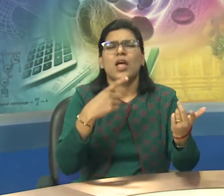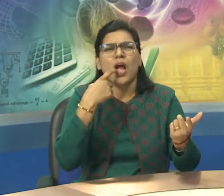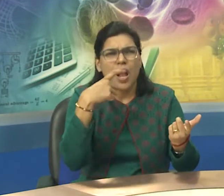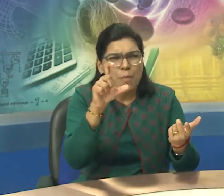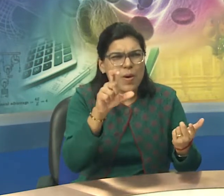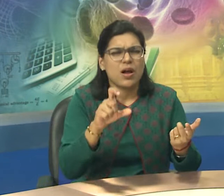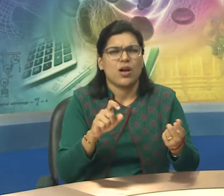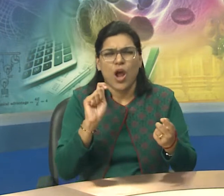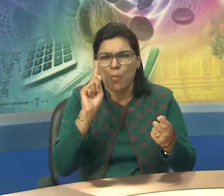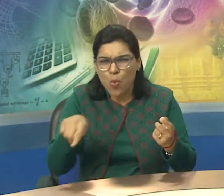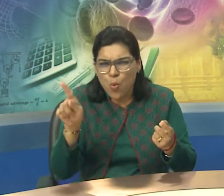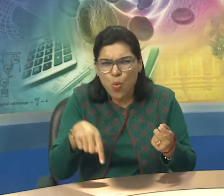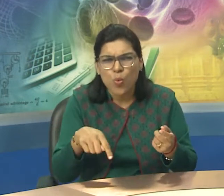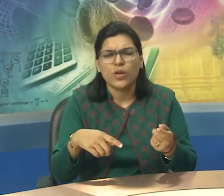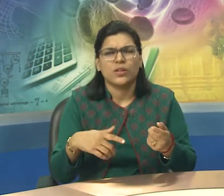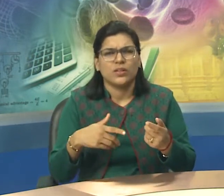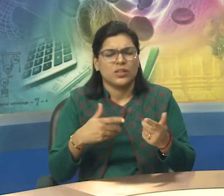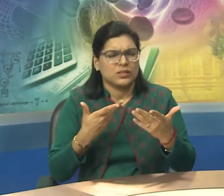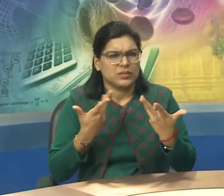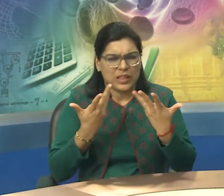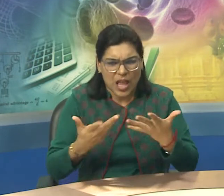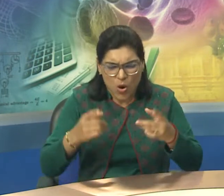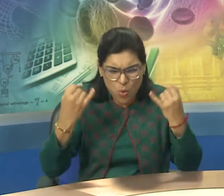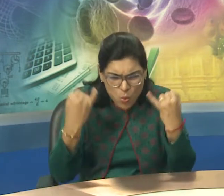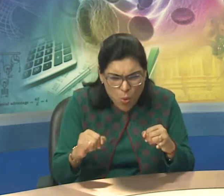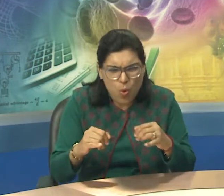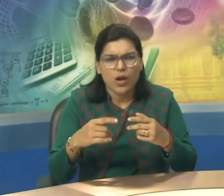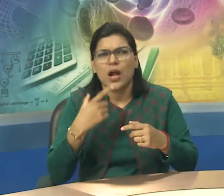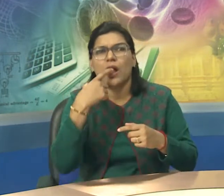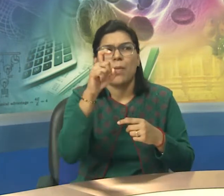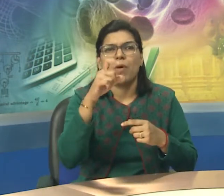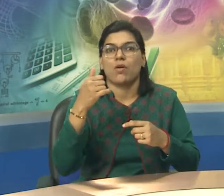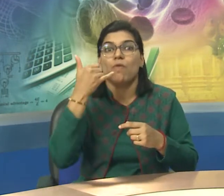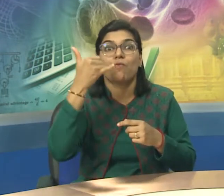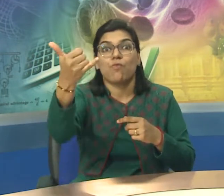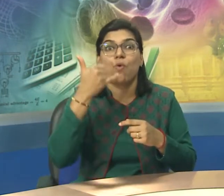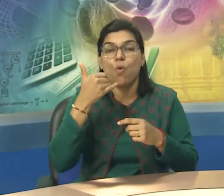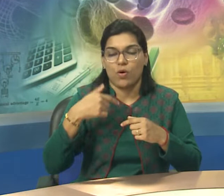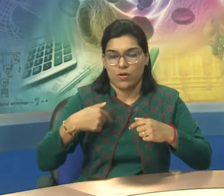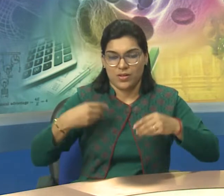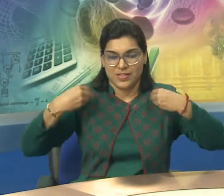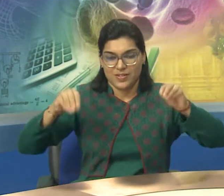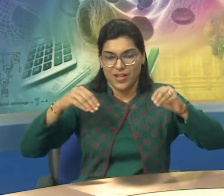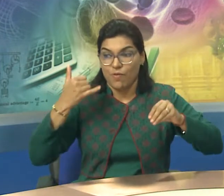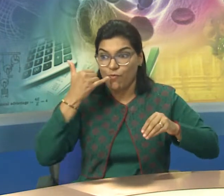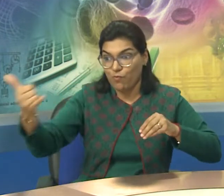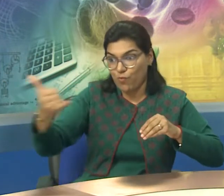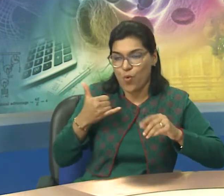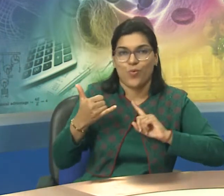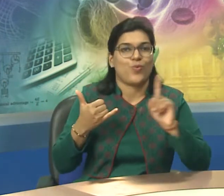growth and enhancement of products which they are dealing. That is